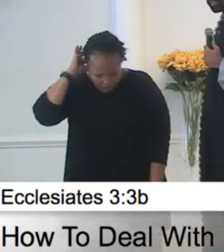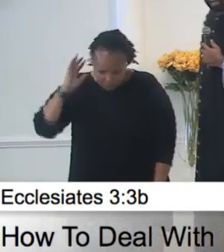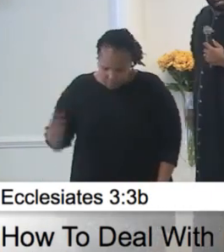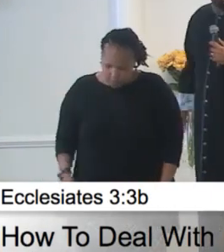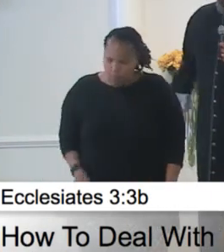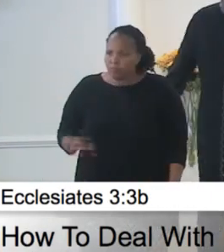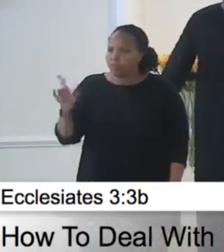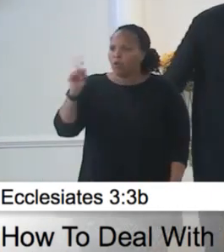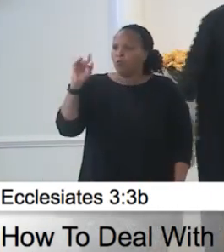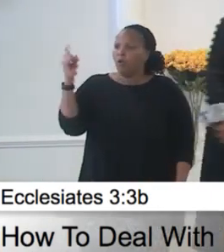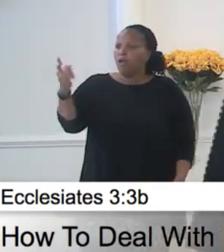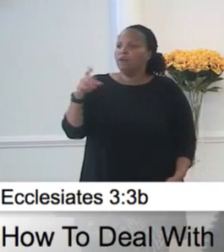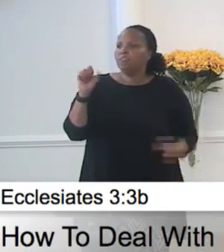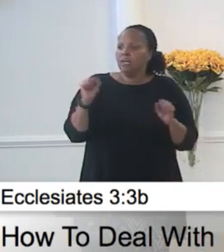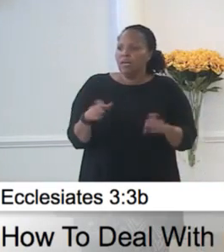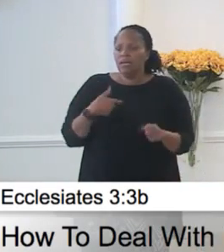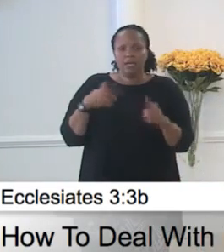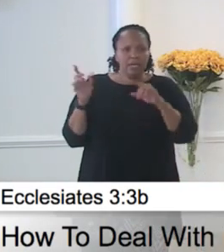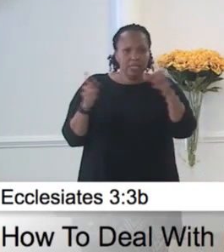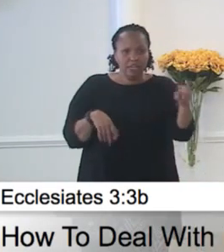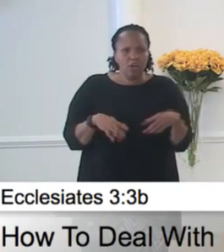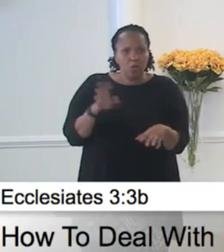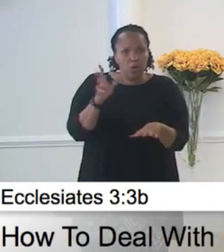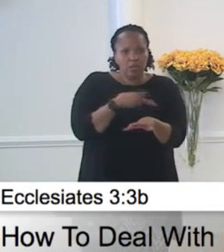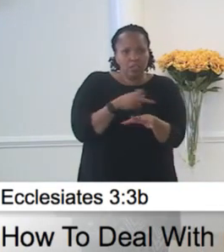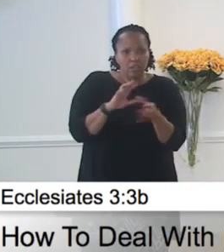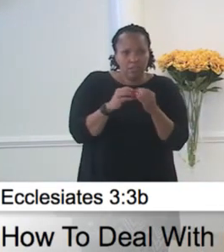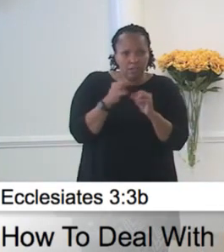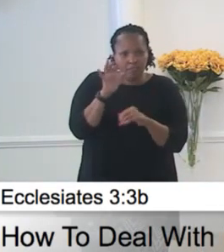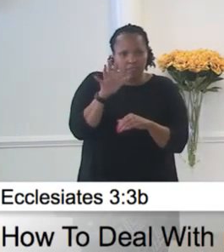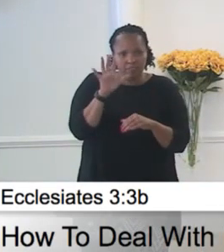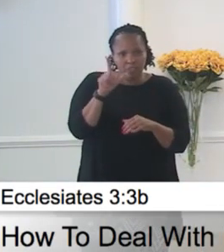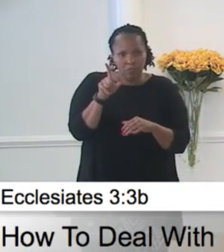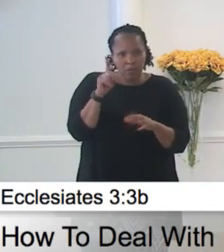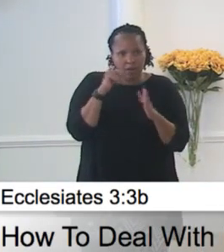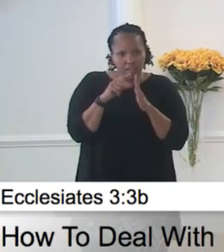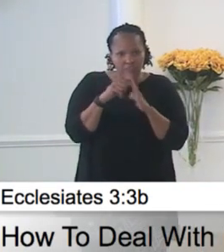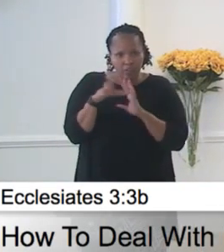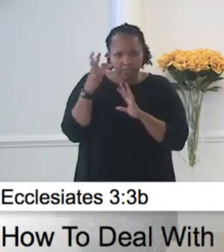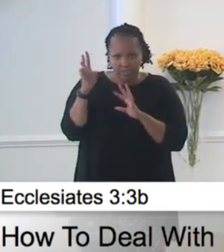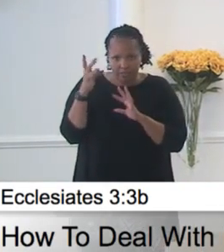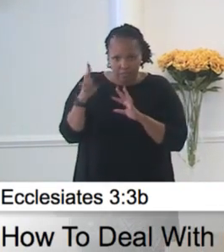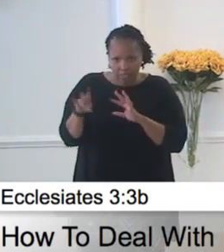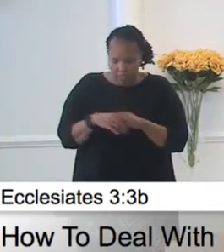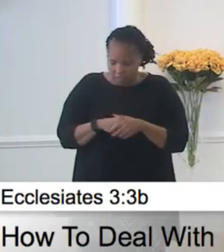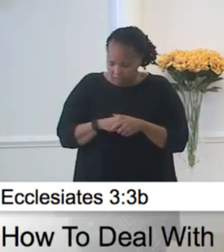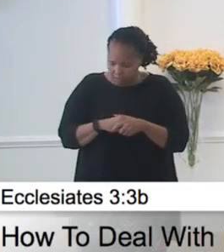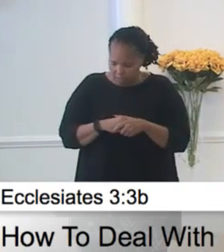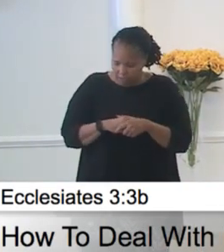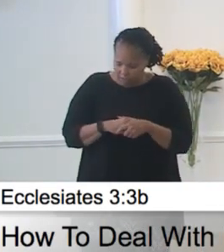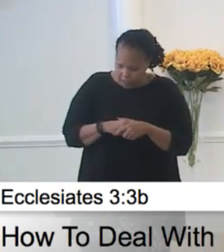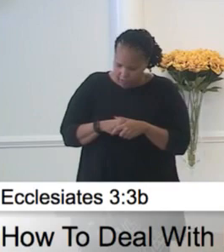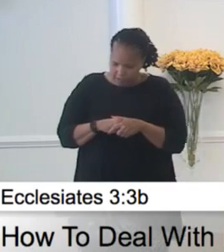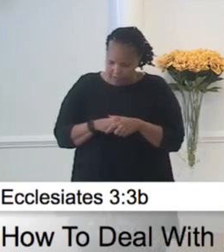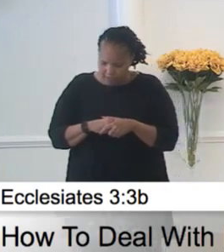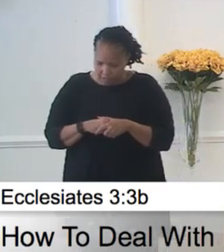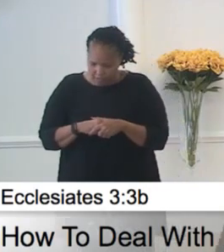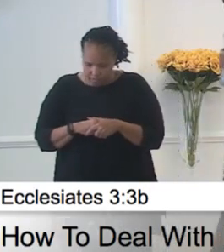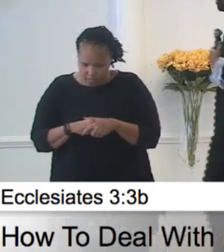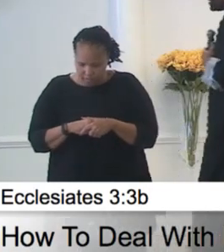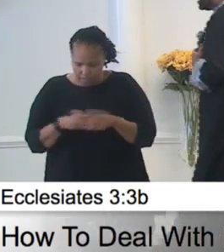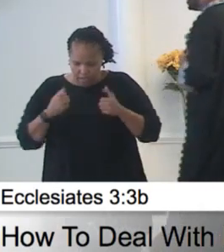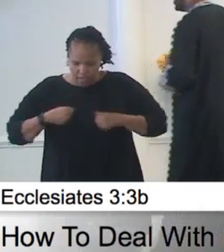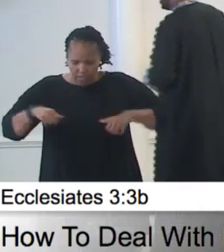Where else can I go? Psalm 51, verse 17. The sacrifices of God are a